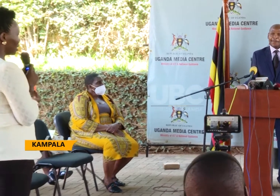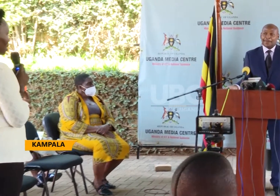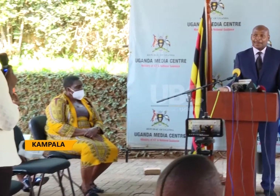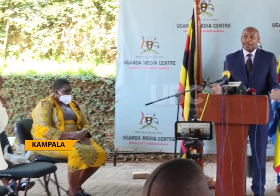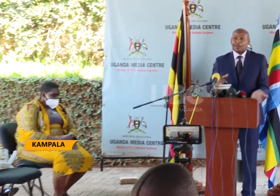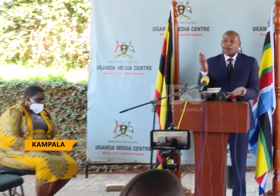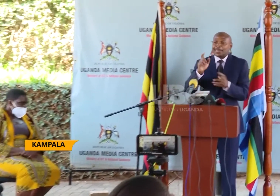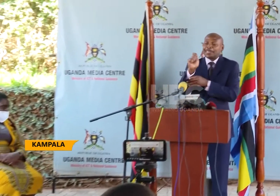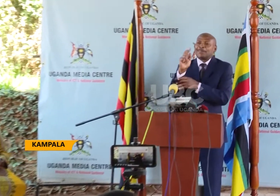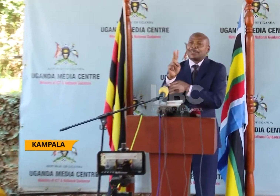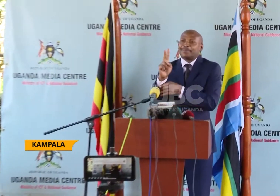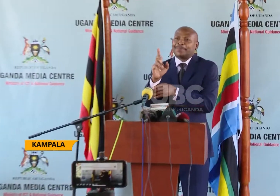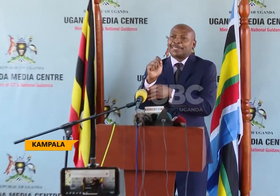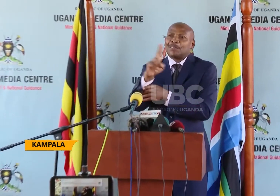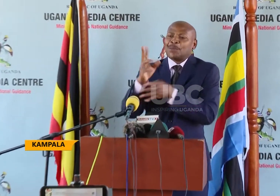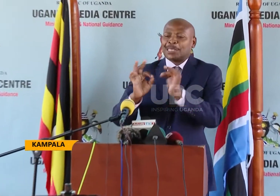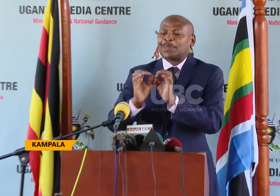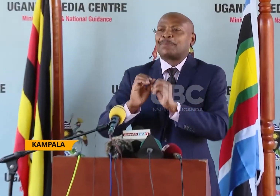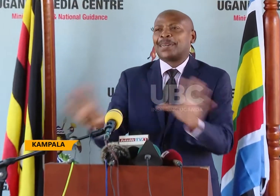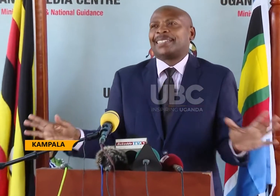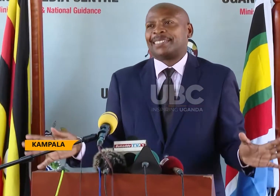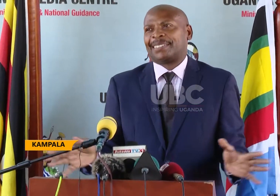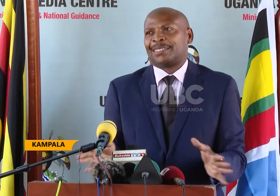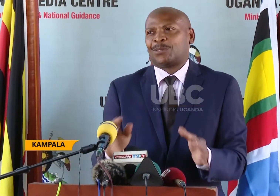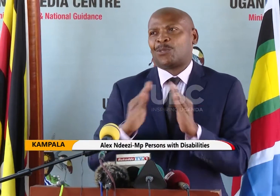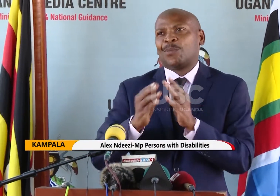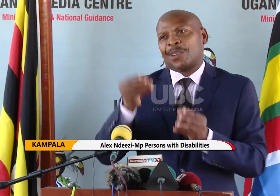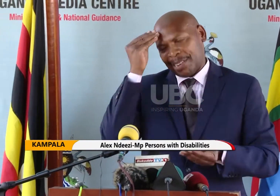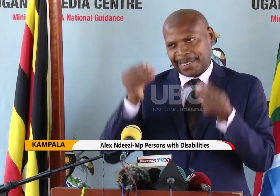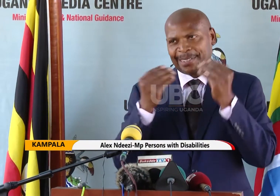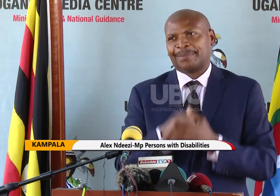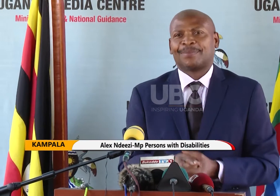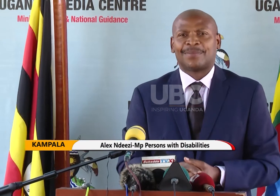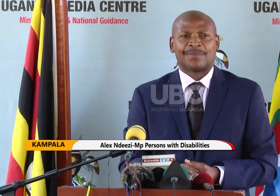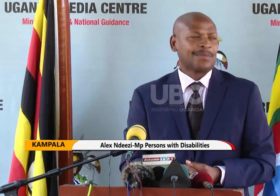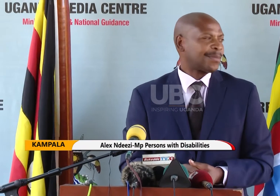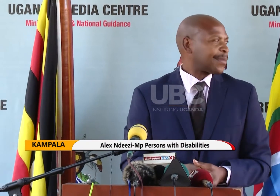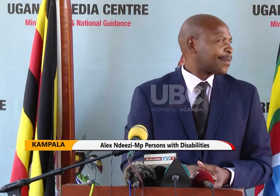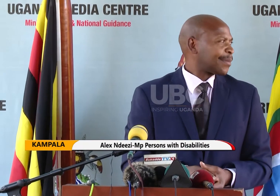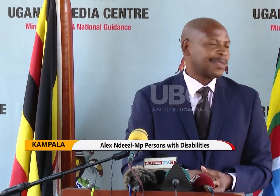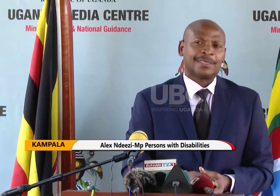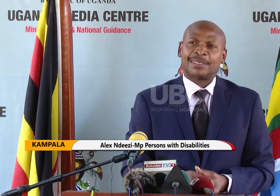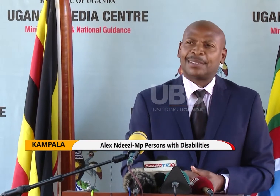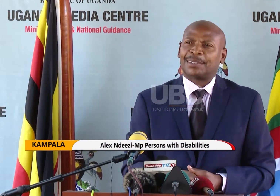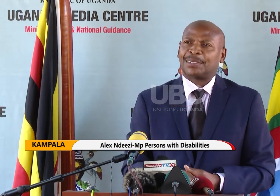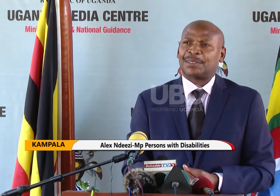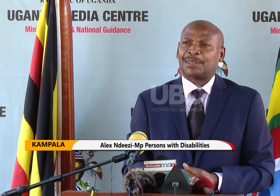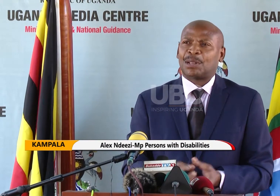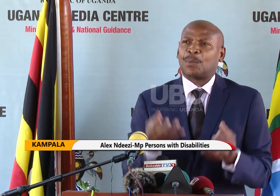home learning or media learning. And then on the television, where it's happening, where we can visually see there's no interpreter as well.